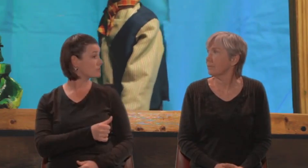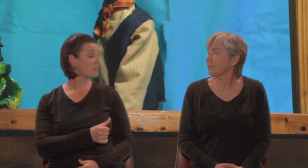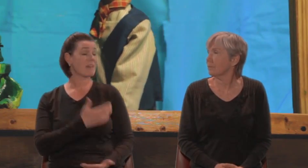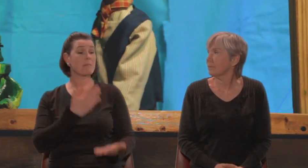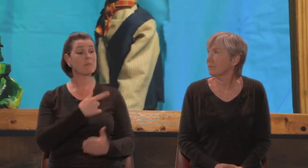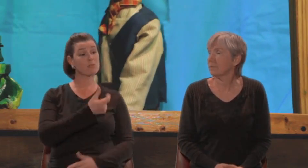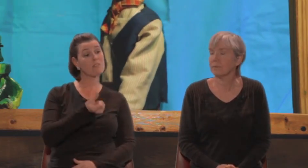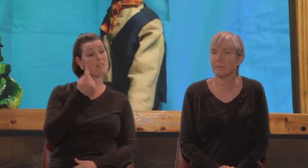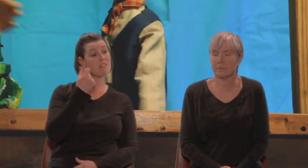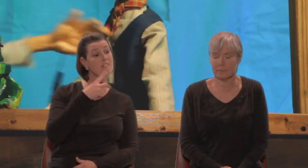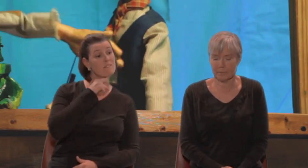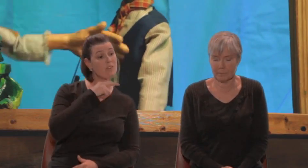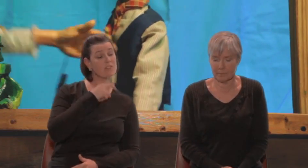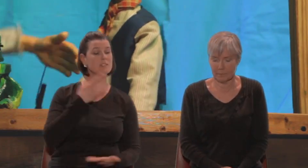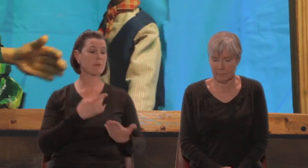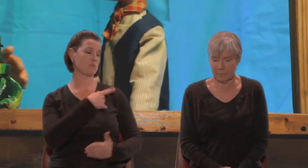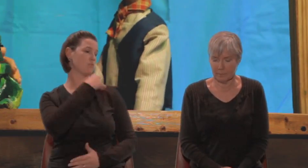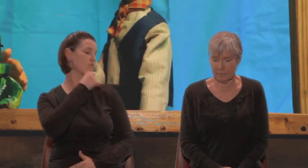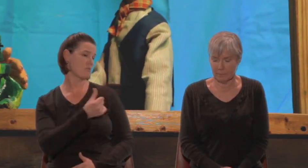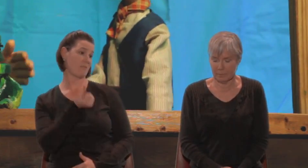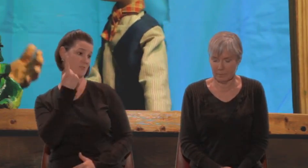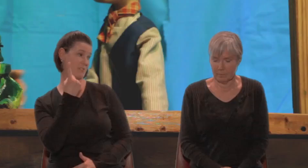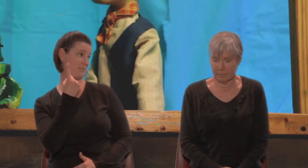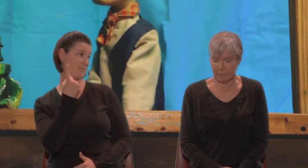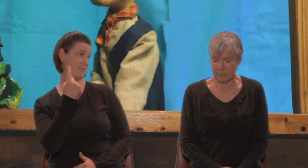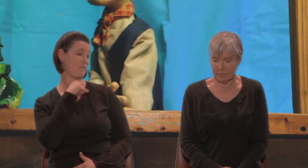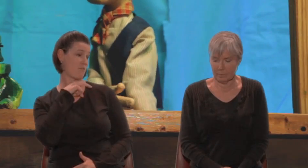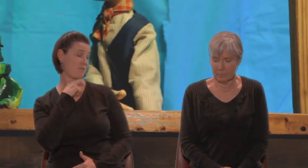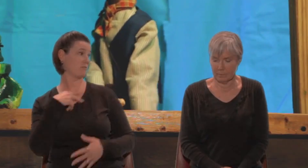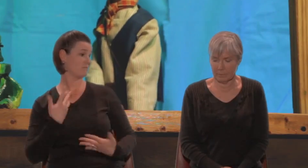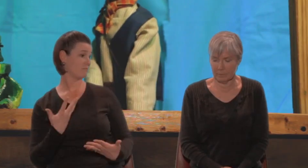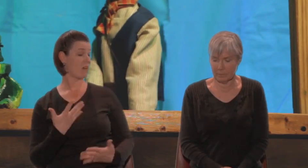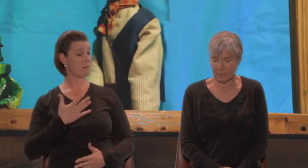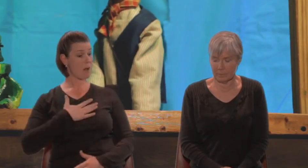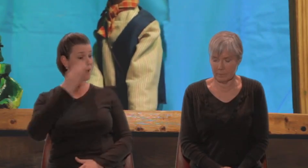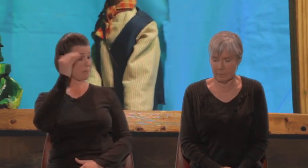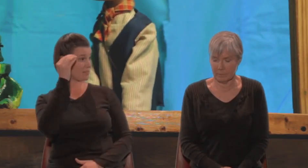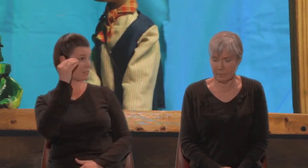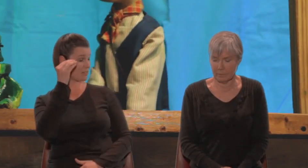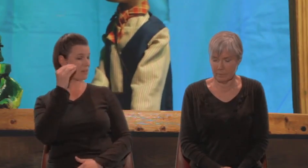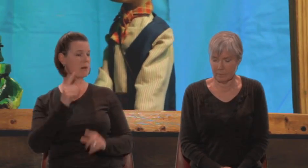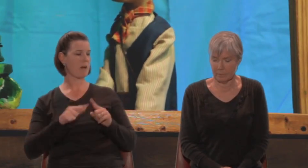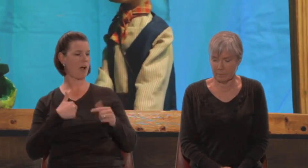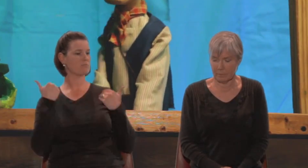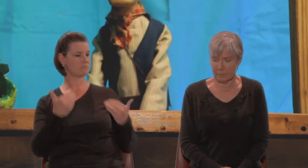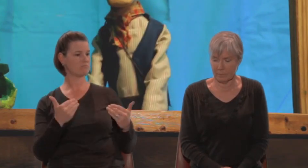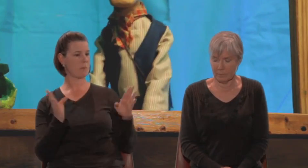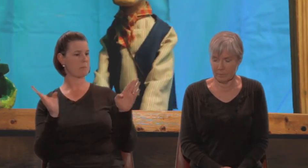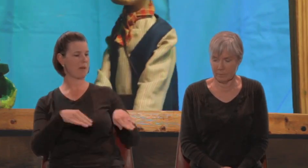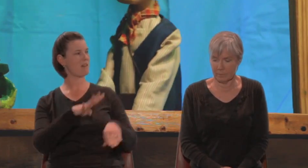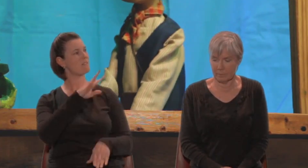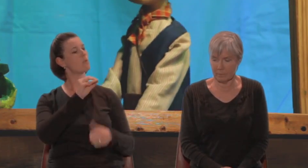understand frogs, maybe you don't understand them. I've got my opinion. and I'll risk $40 that he can